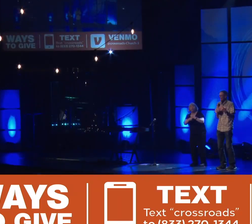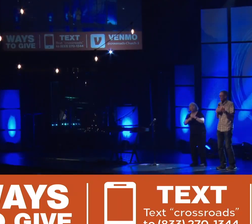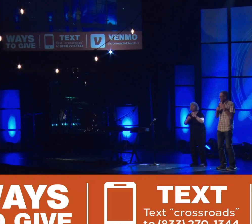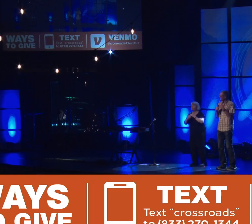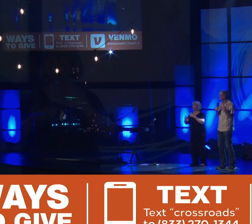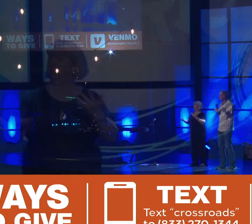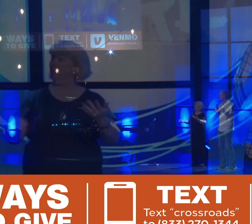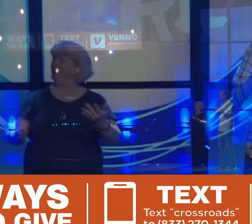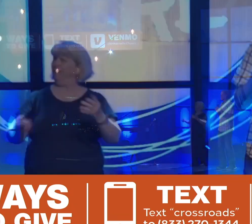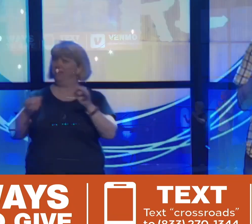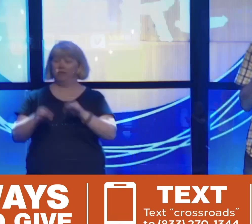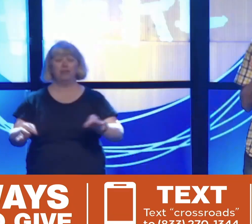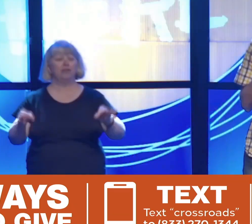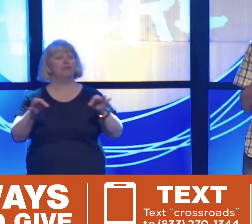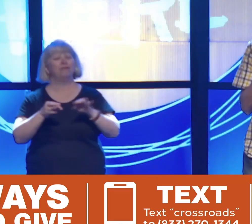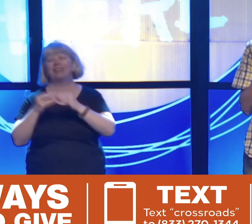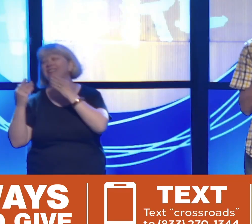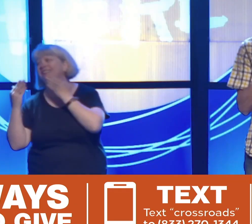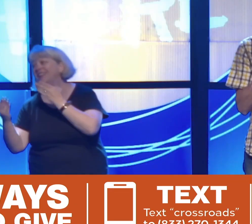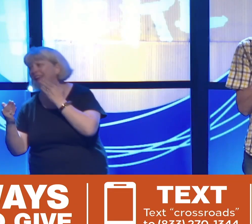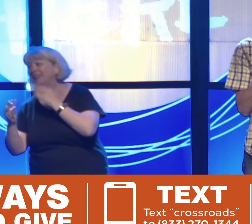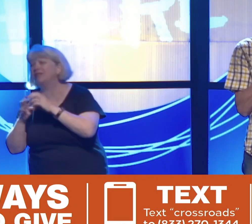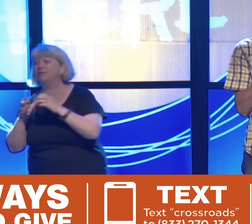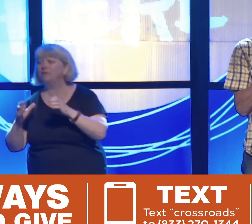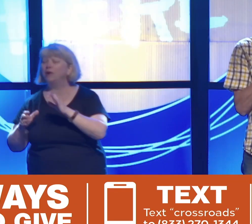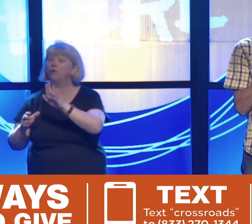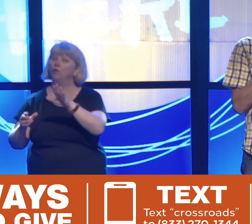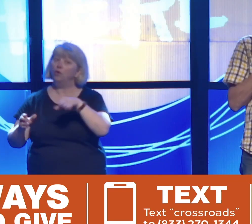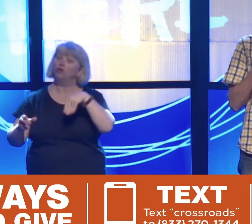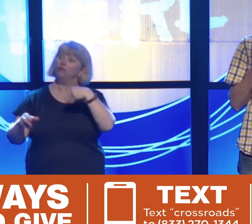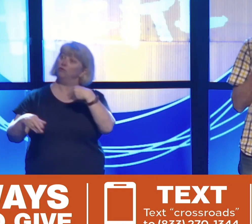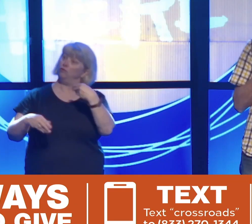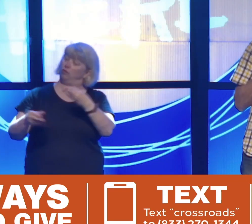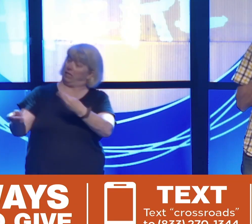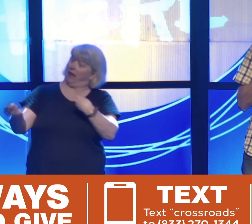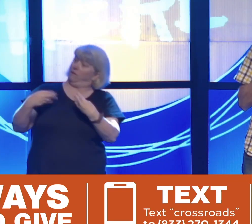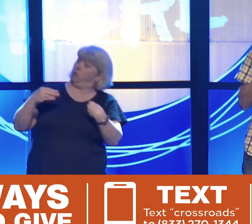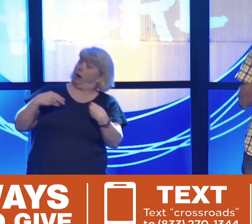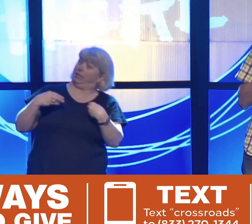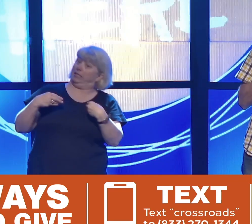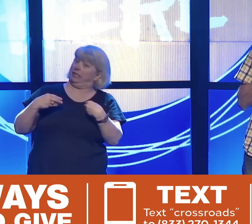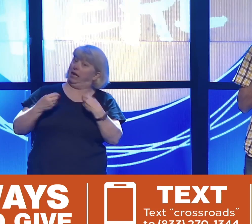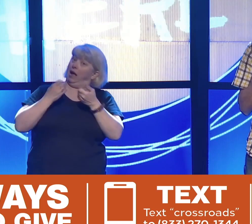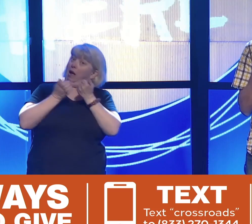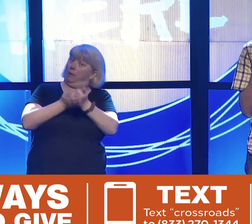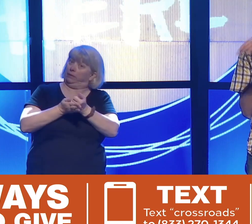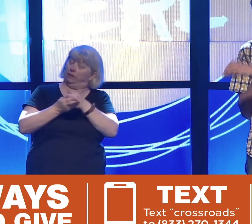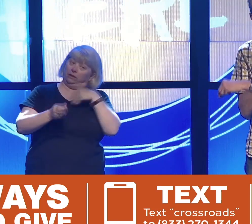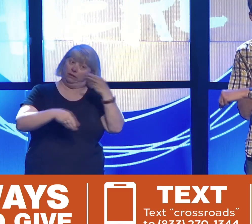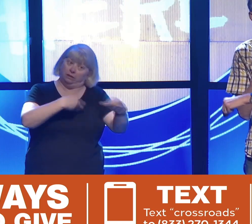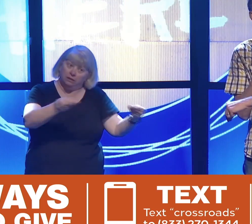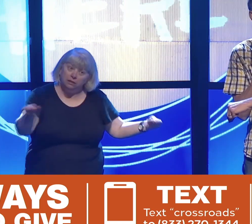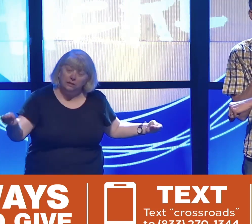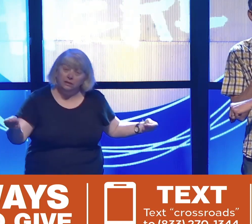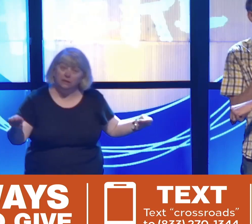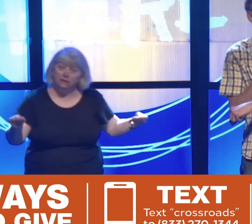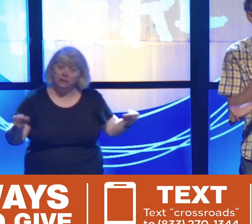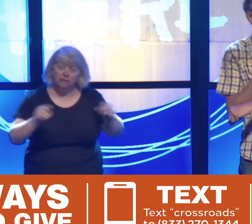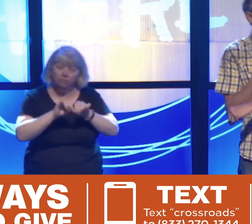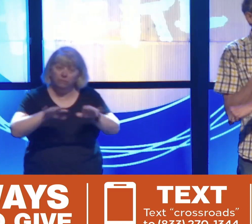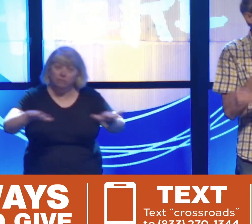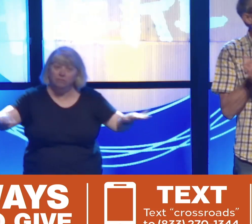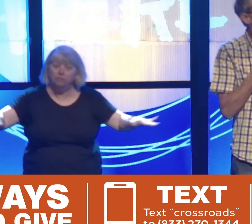Like, this is important, and I just thanked him. You know, your generosity prompts other people's generosity, which now is making an impact in the